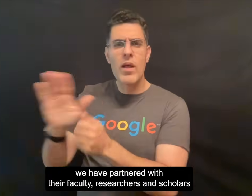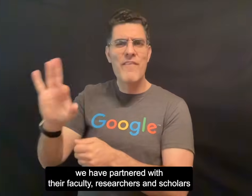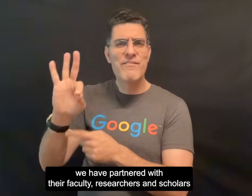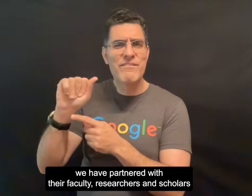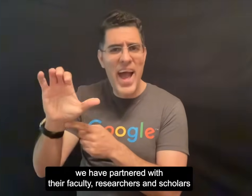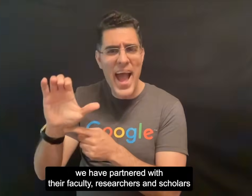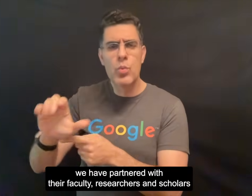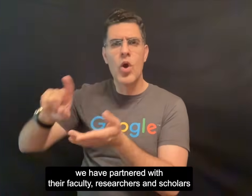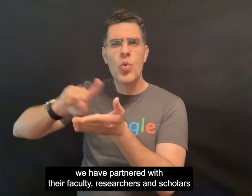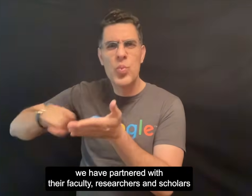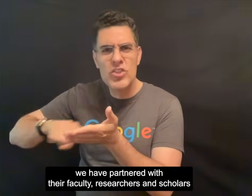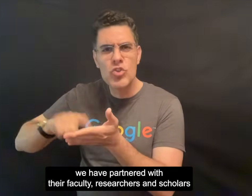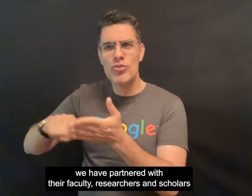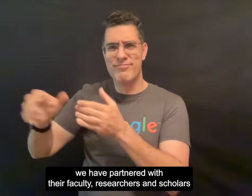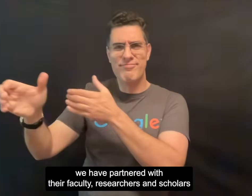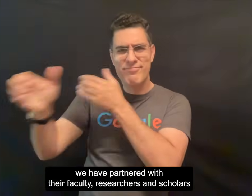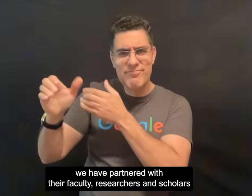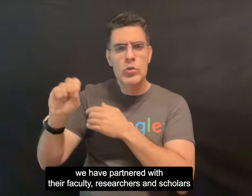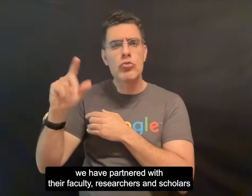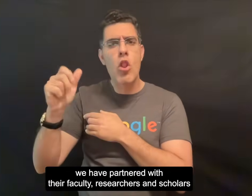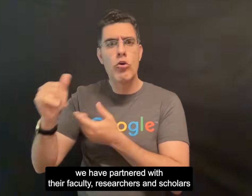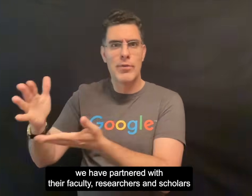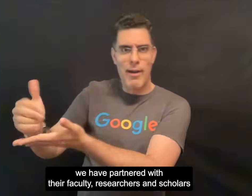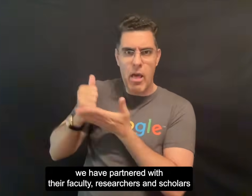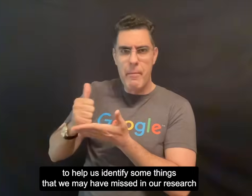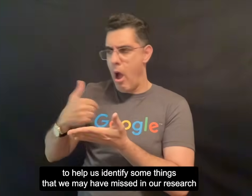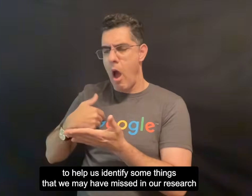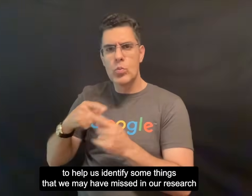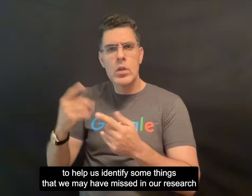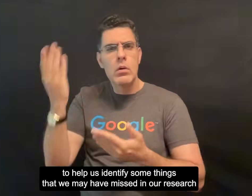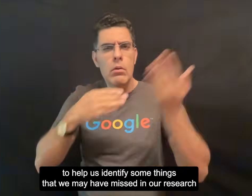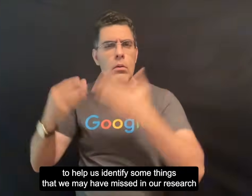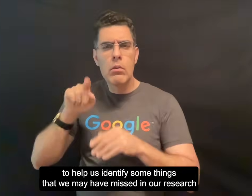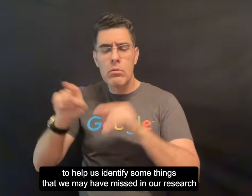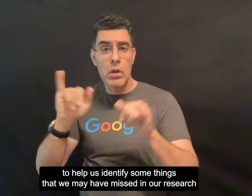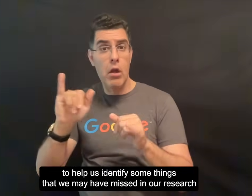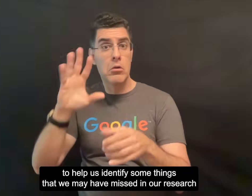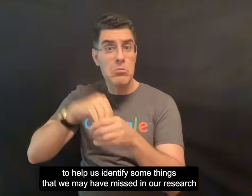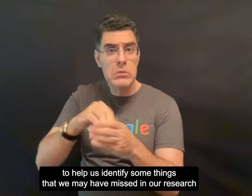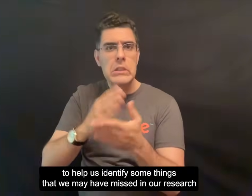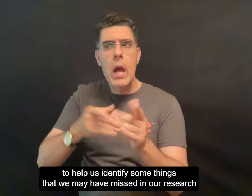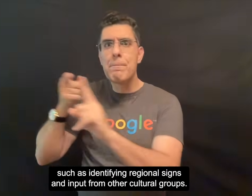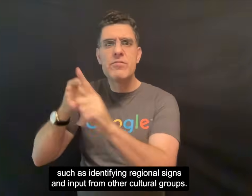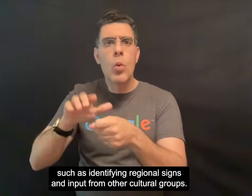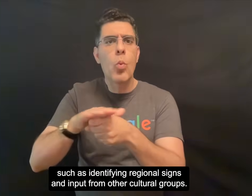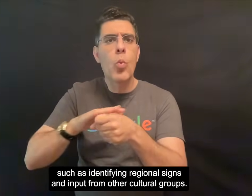we have partnered with their faculty, researchers, and scholars to help us identify some things that we may have missed in our